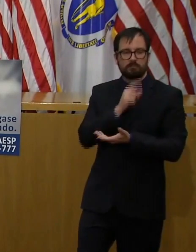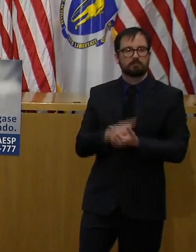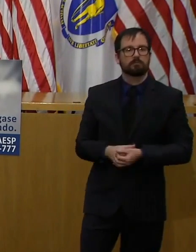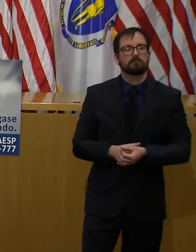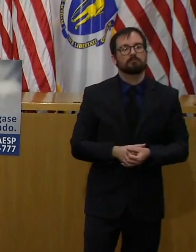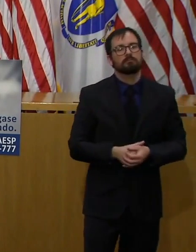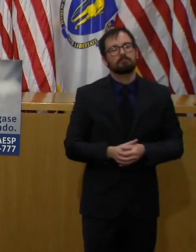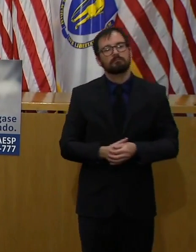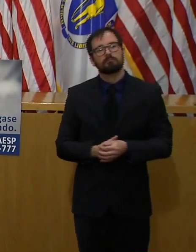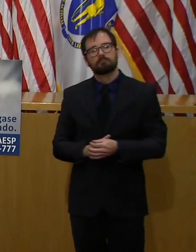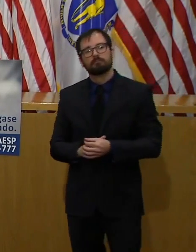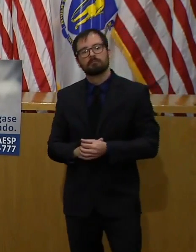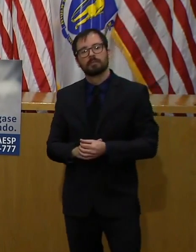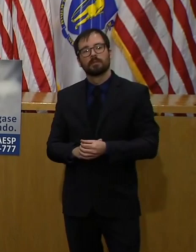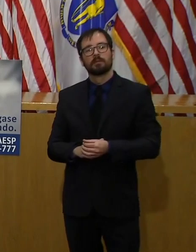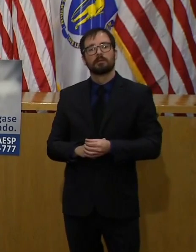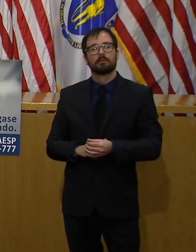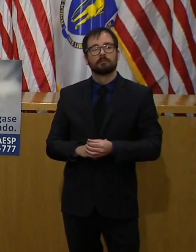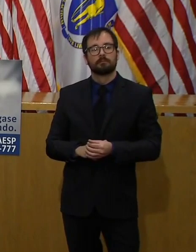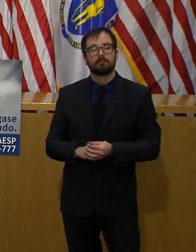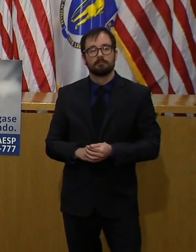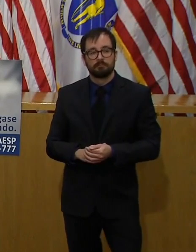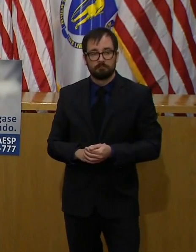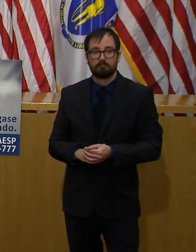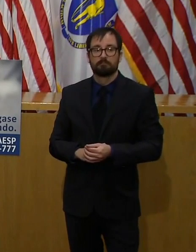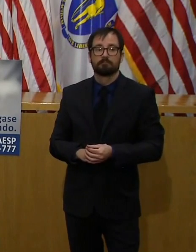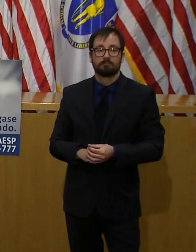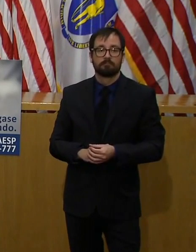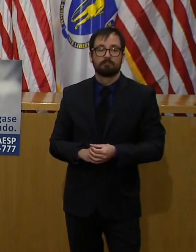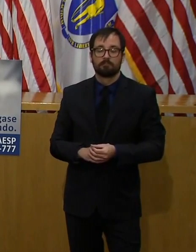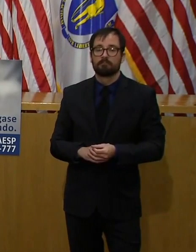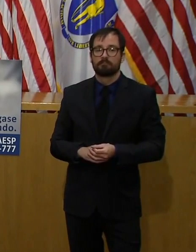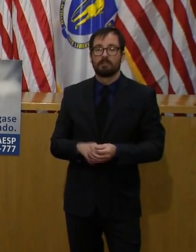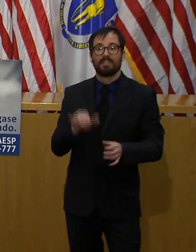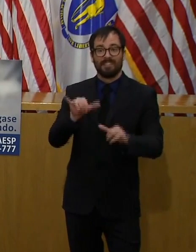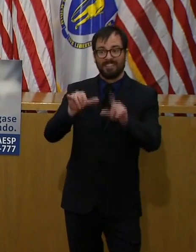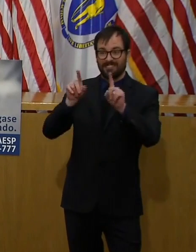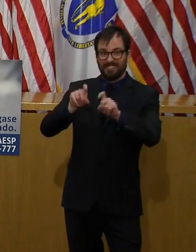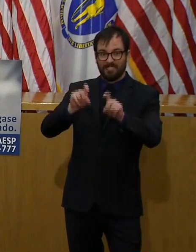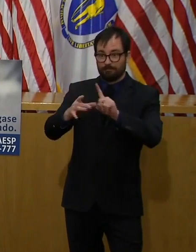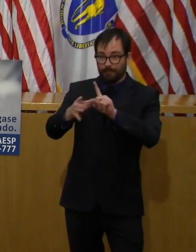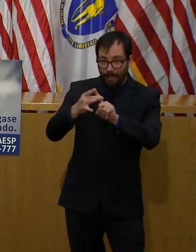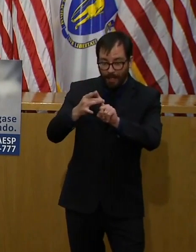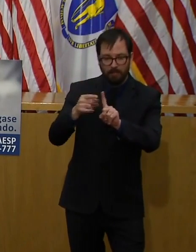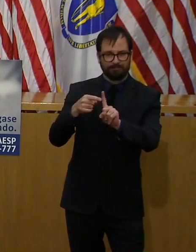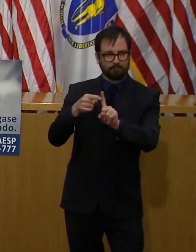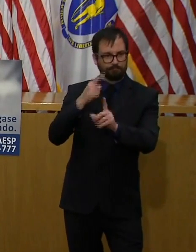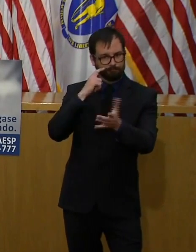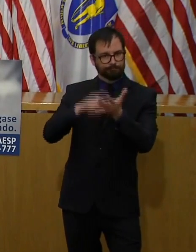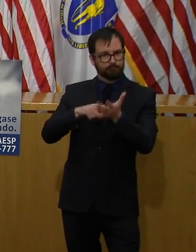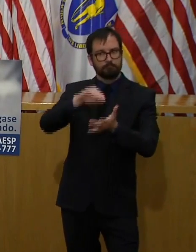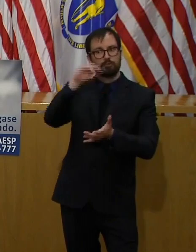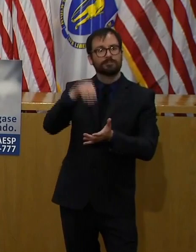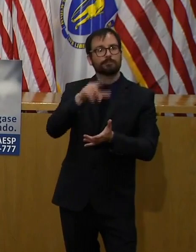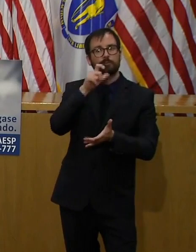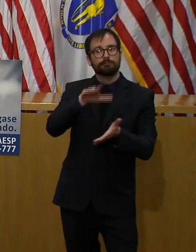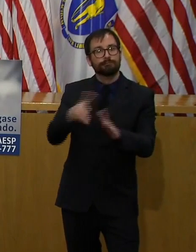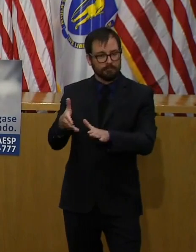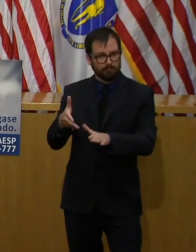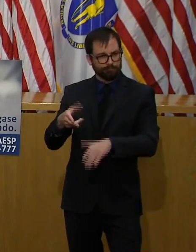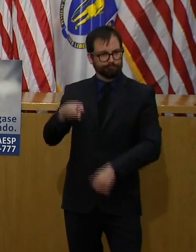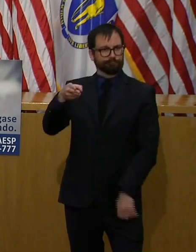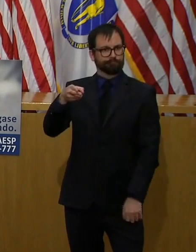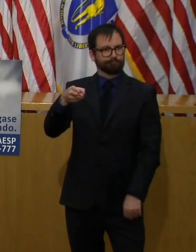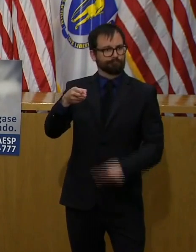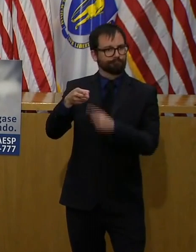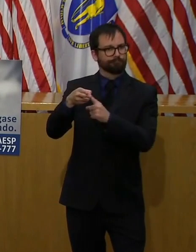So Massachusetts is one of 2 states that actually has done mobile testing and really focused mobile testing in nursing